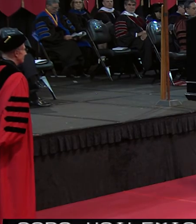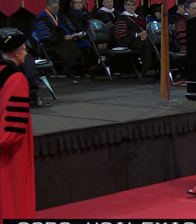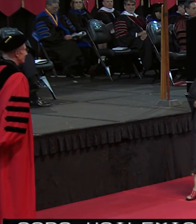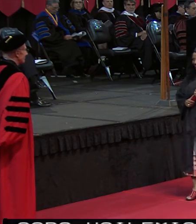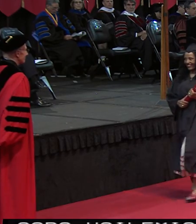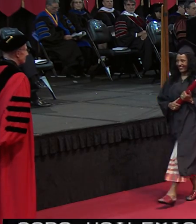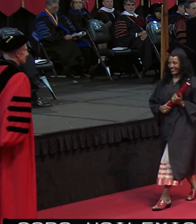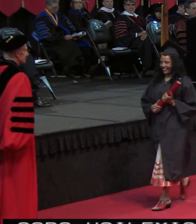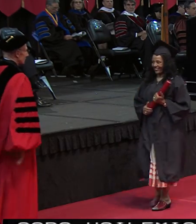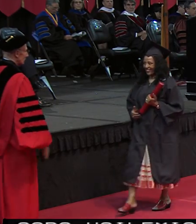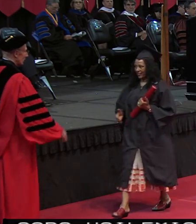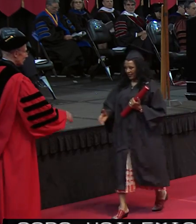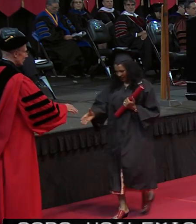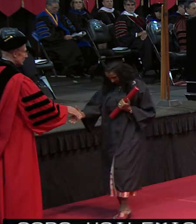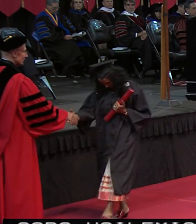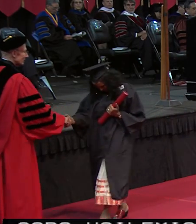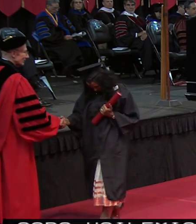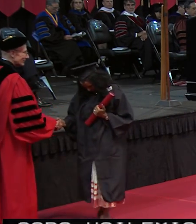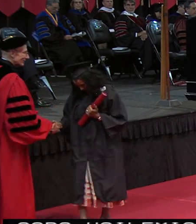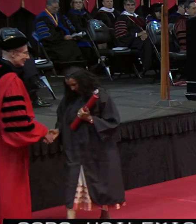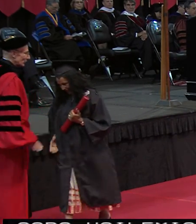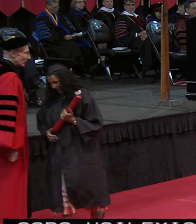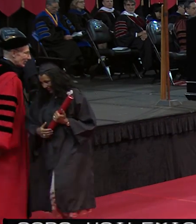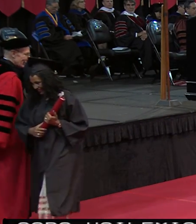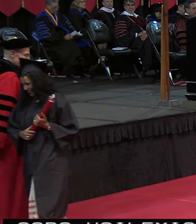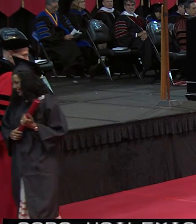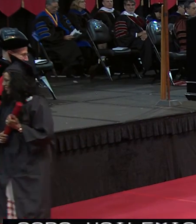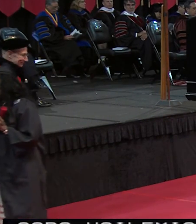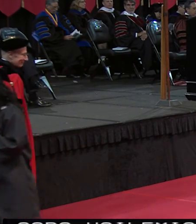Kevin Ray Hoffpower.